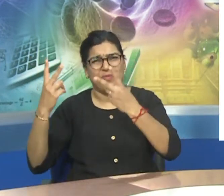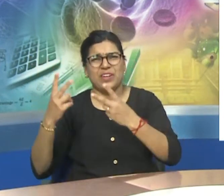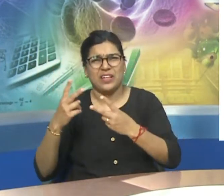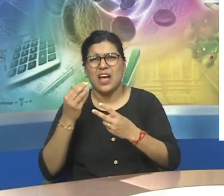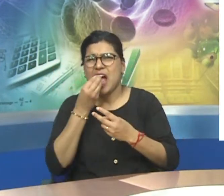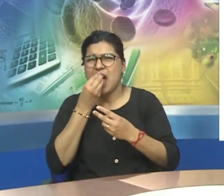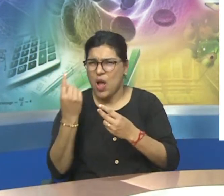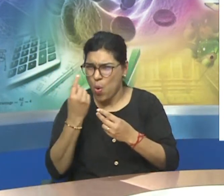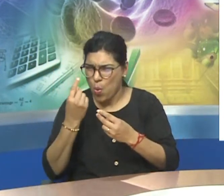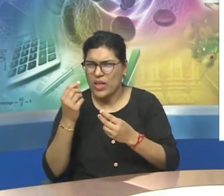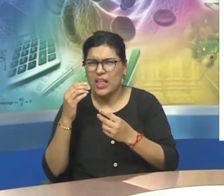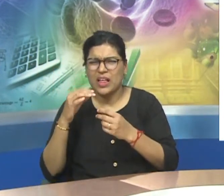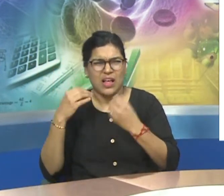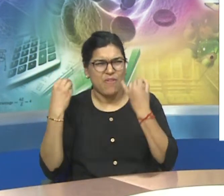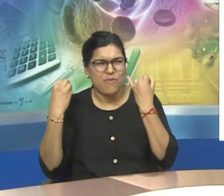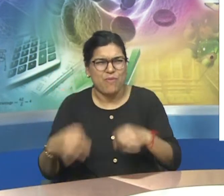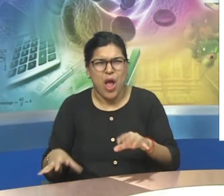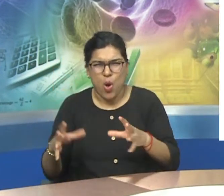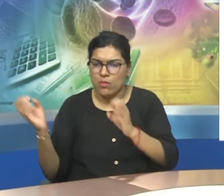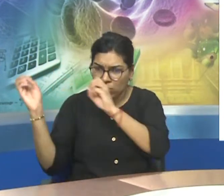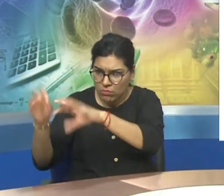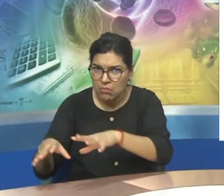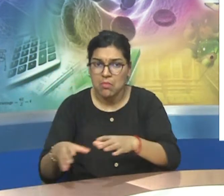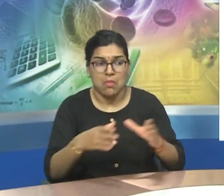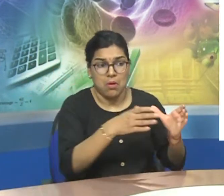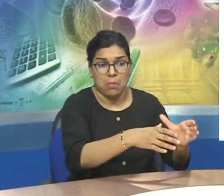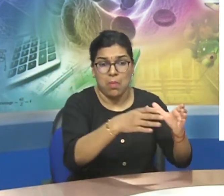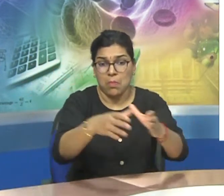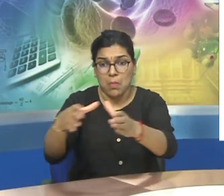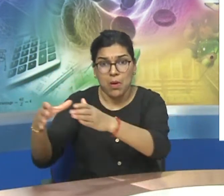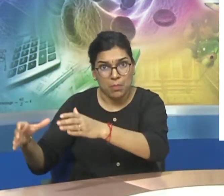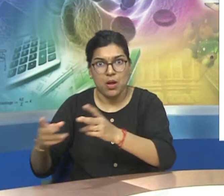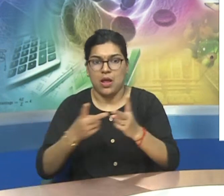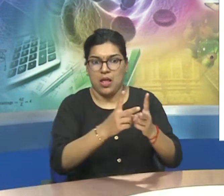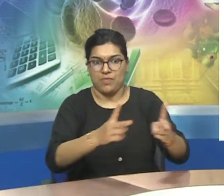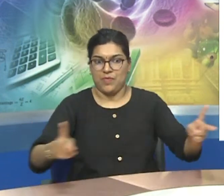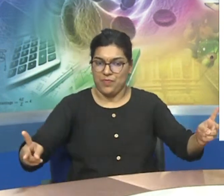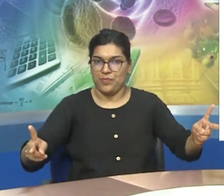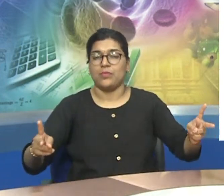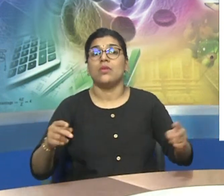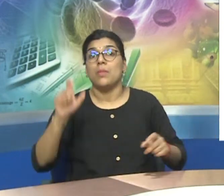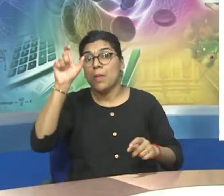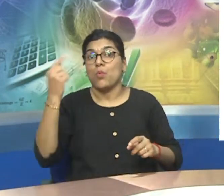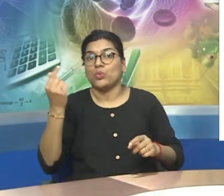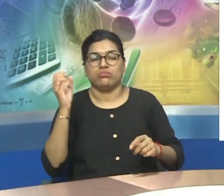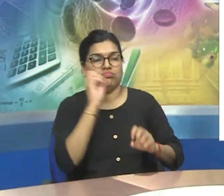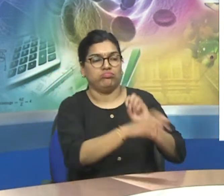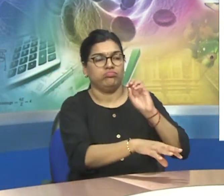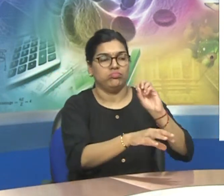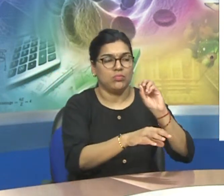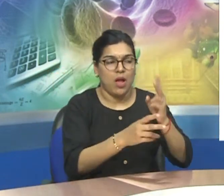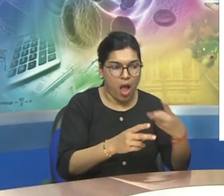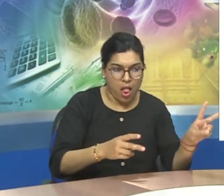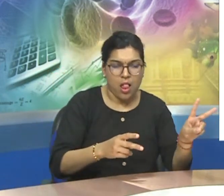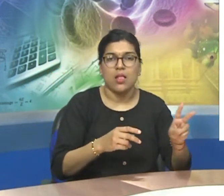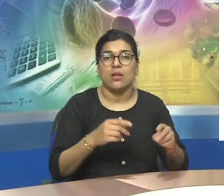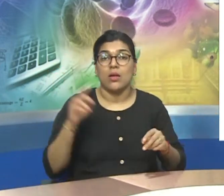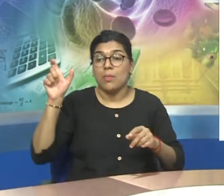waste. We can dispose that waste, and then according to that we can also yield revenue